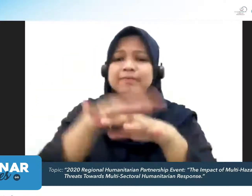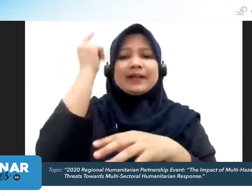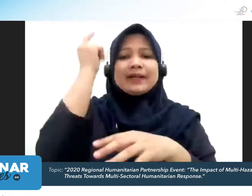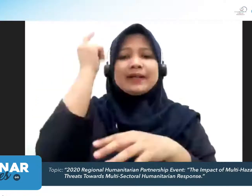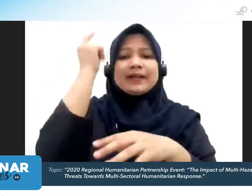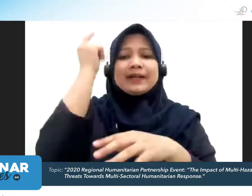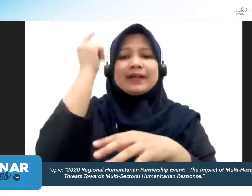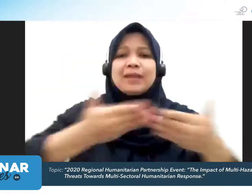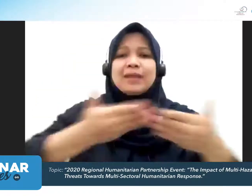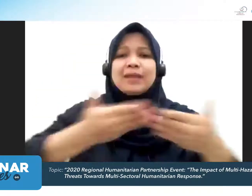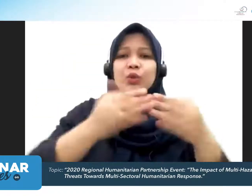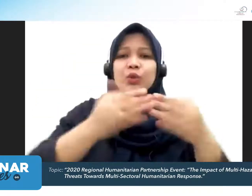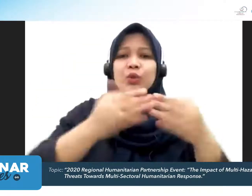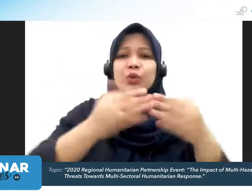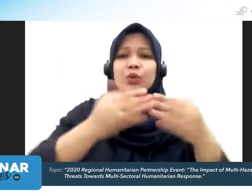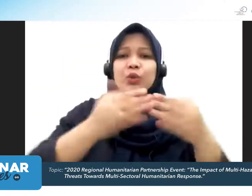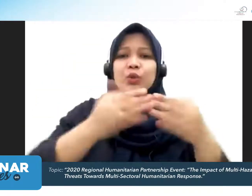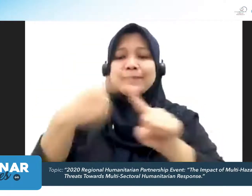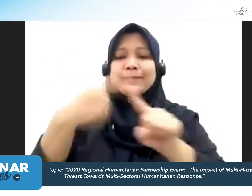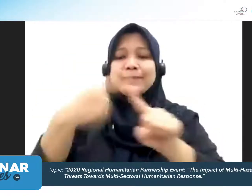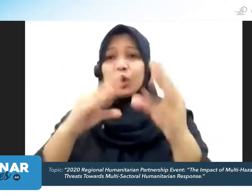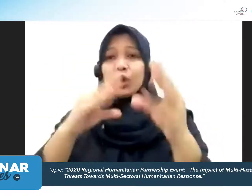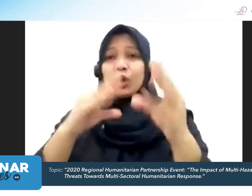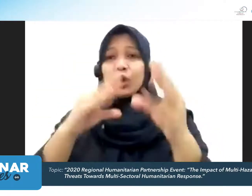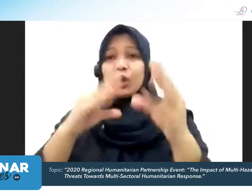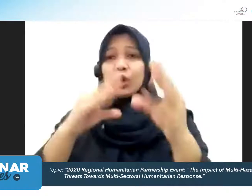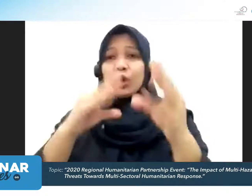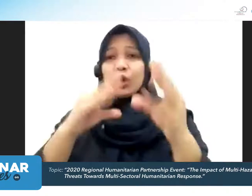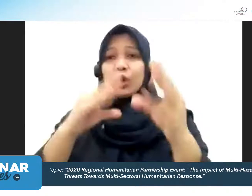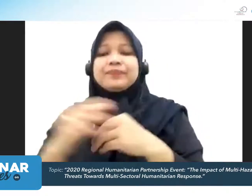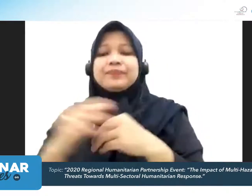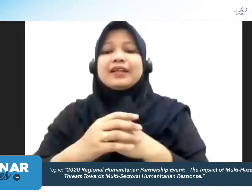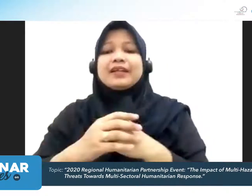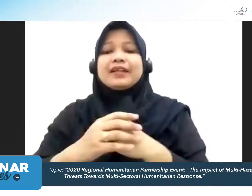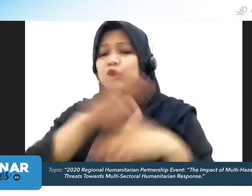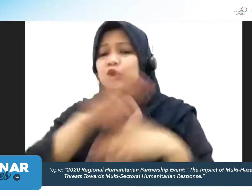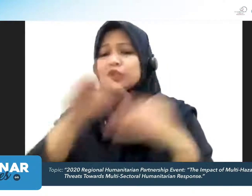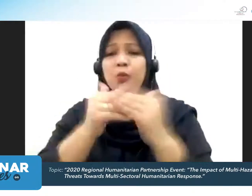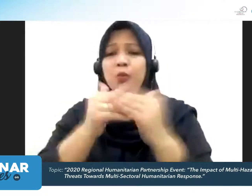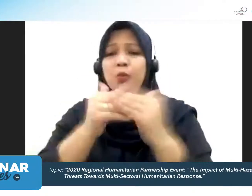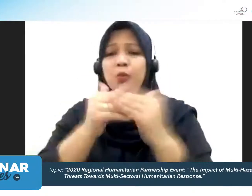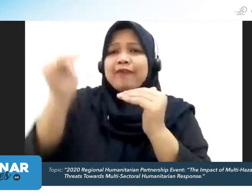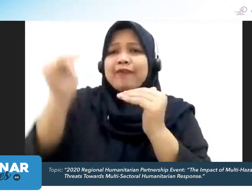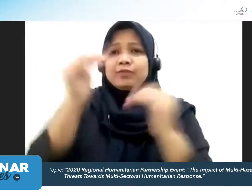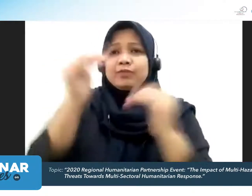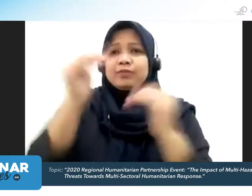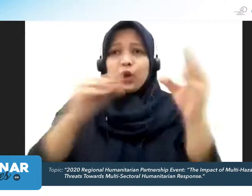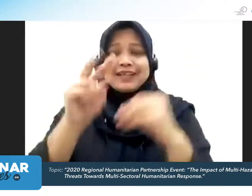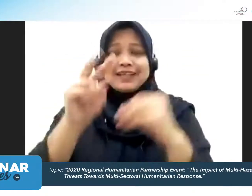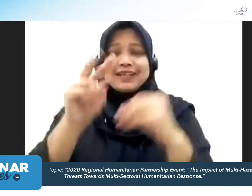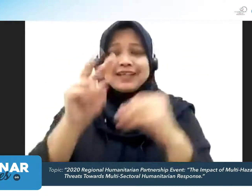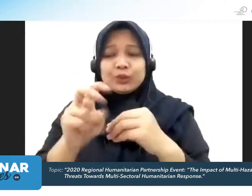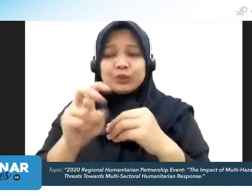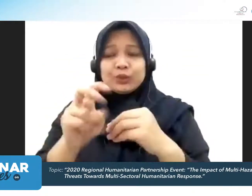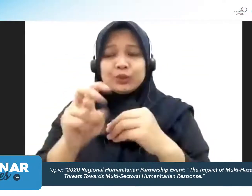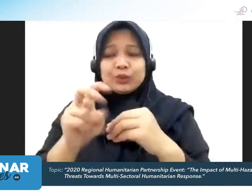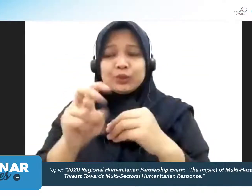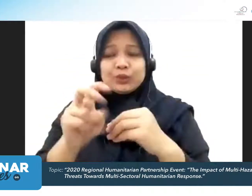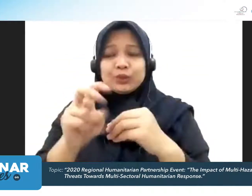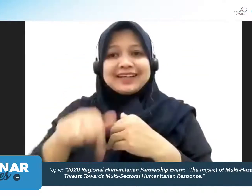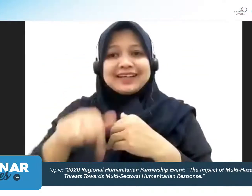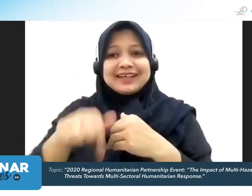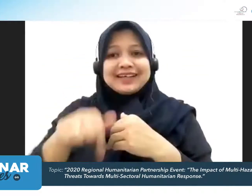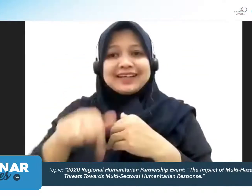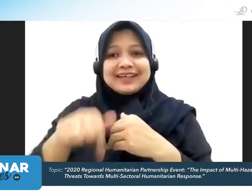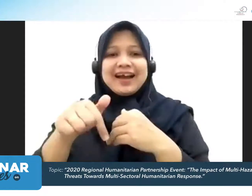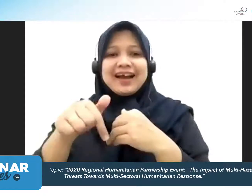coordination lines, and working it across all levels. So I think that will help stimulate as well our discussion as we move forward.